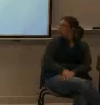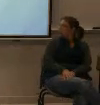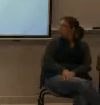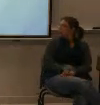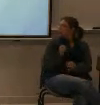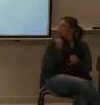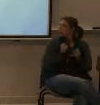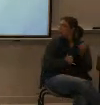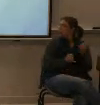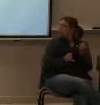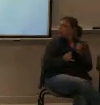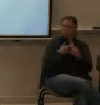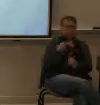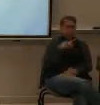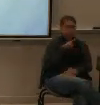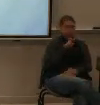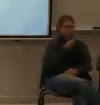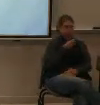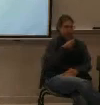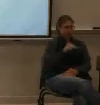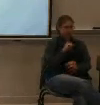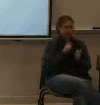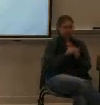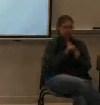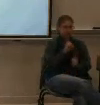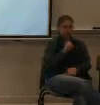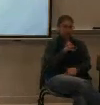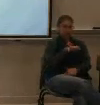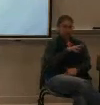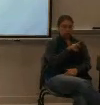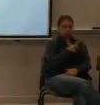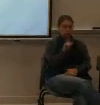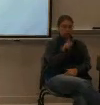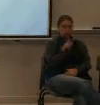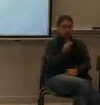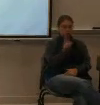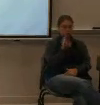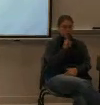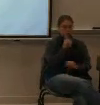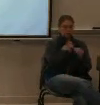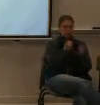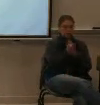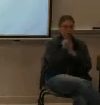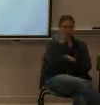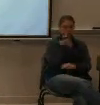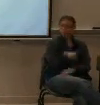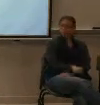And finally, precipitation with oxidized iron. We'll talk about that in a bit.